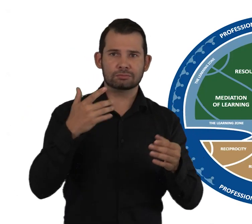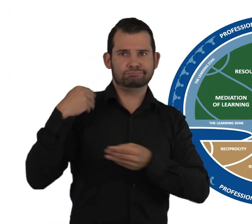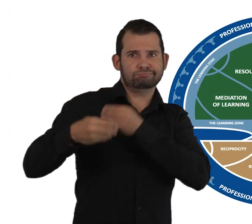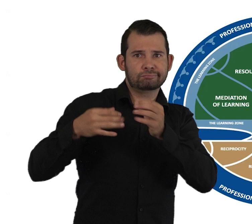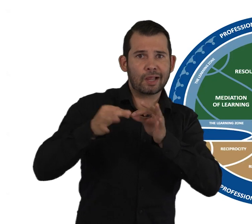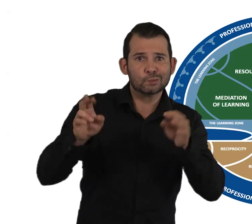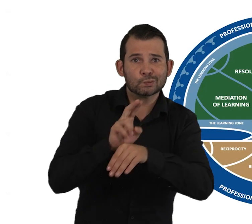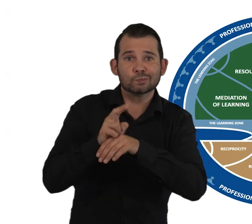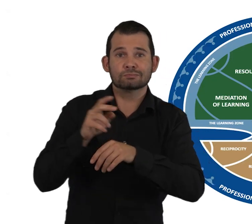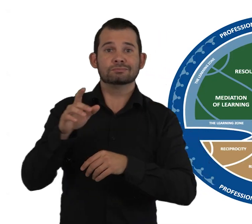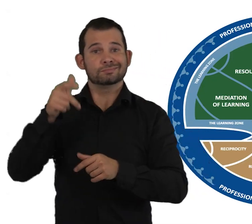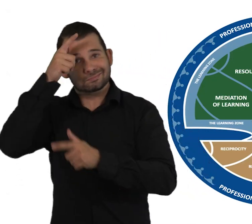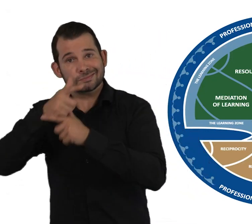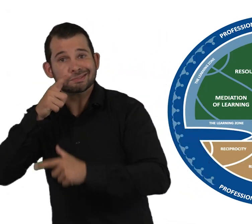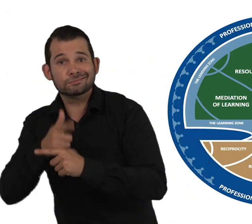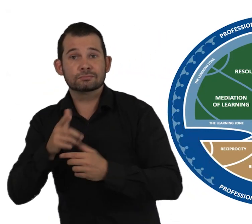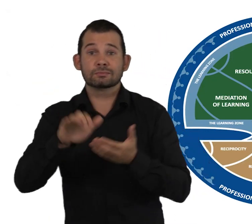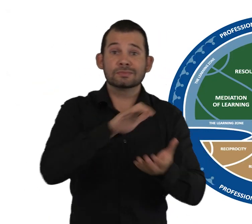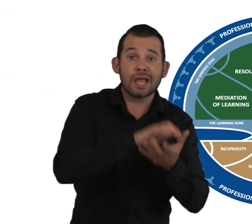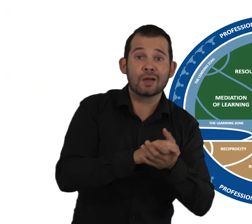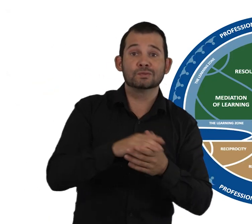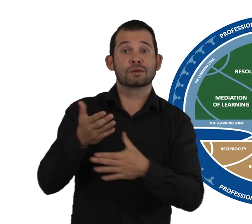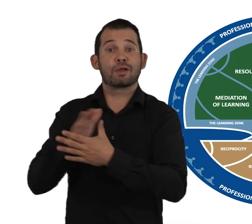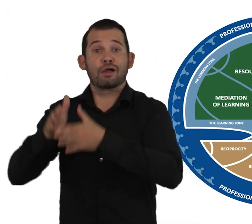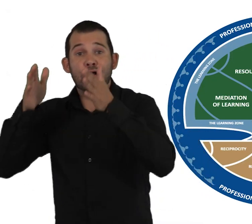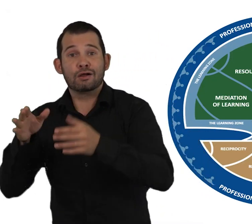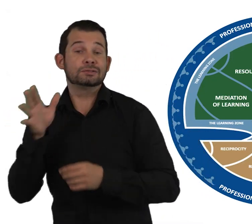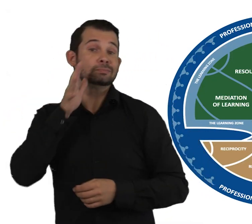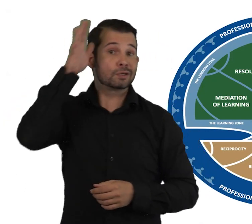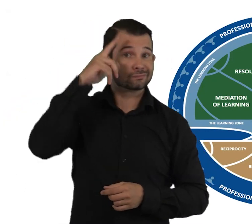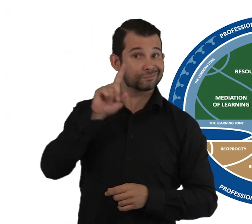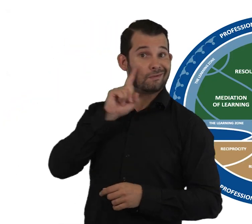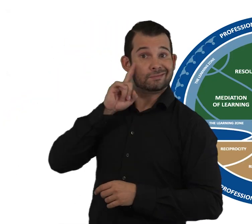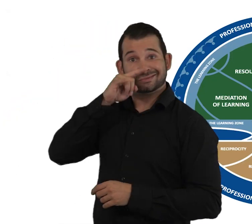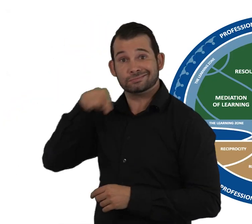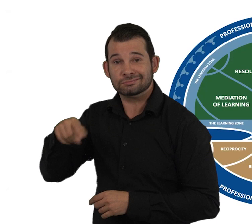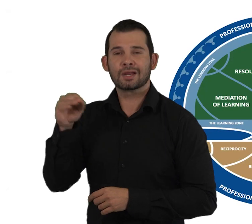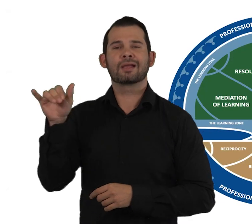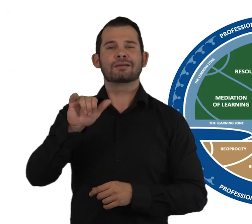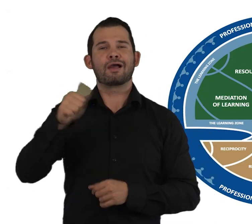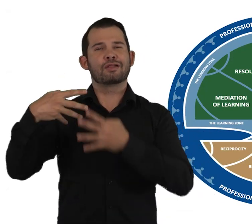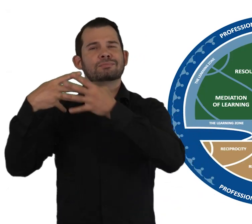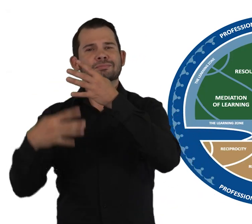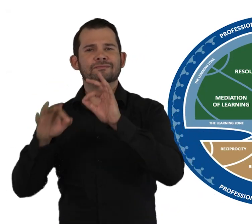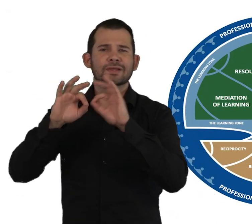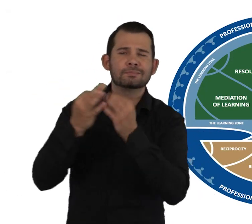or siblings, spouses, partners, and parents of the deaf, and as well as other familial racial relationships